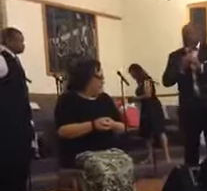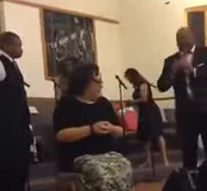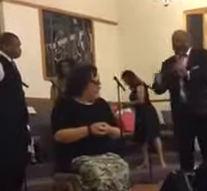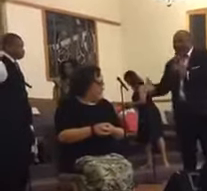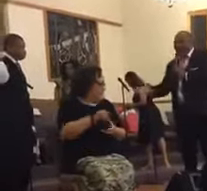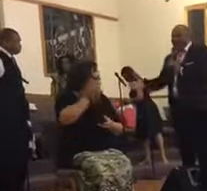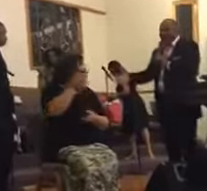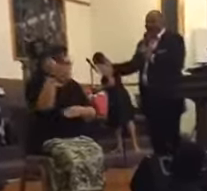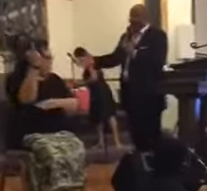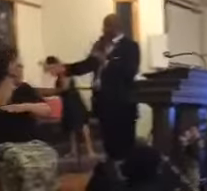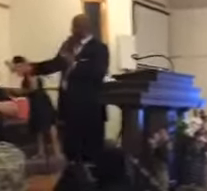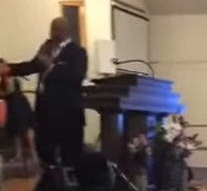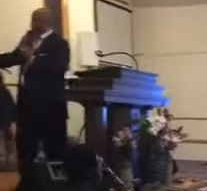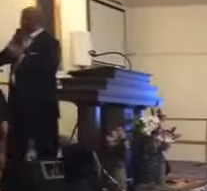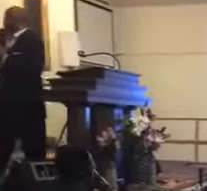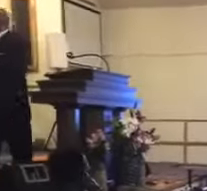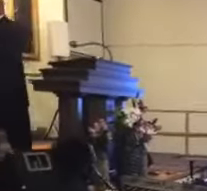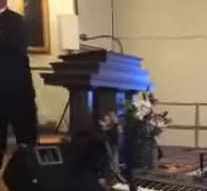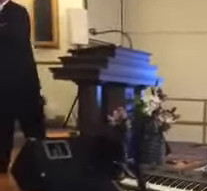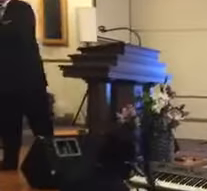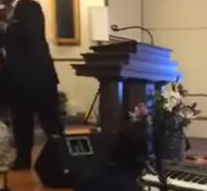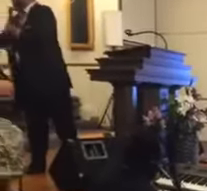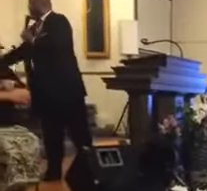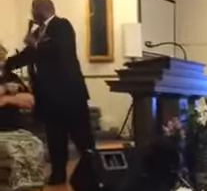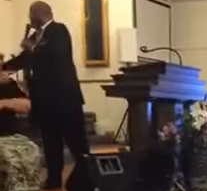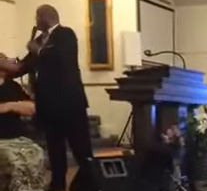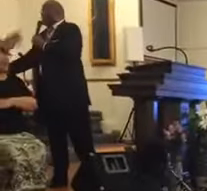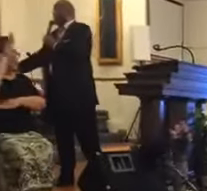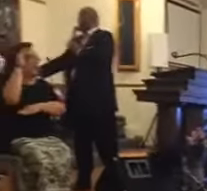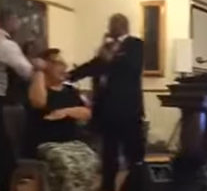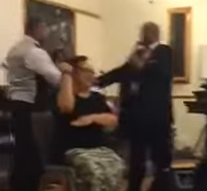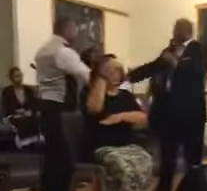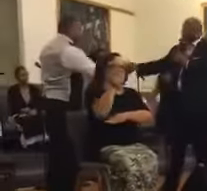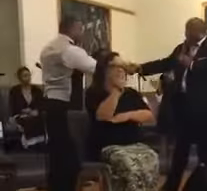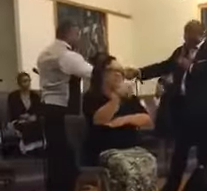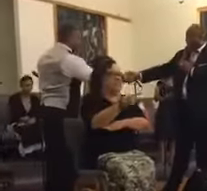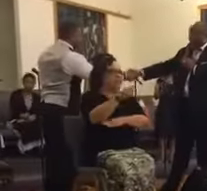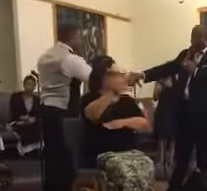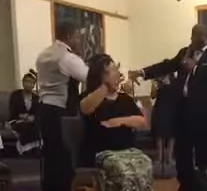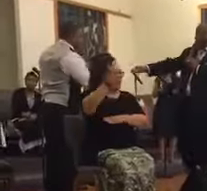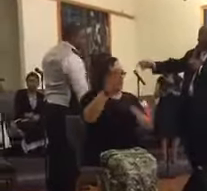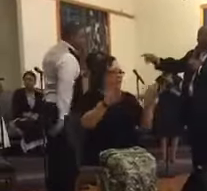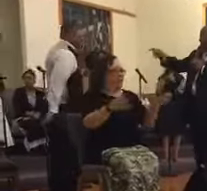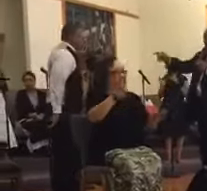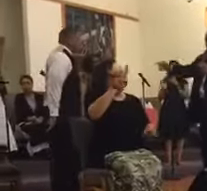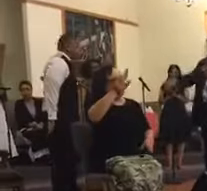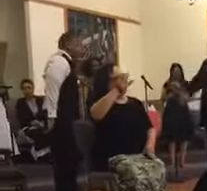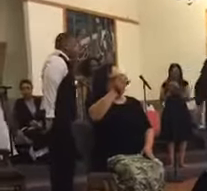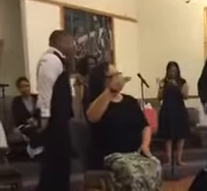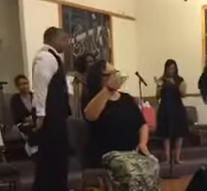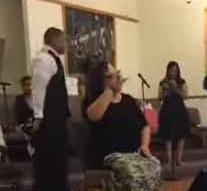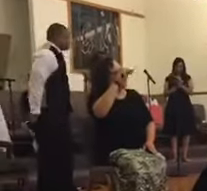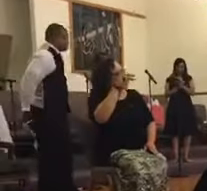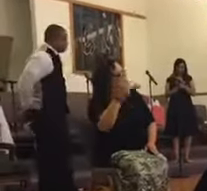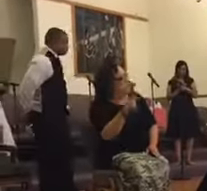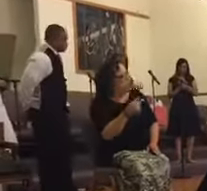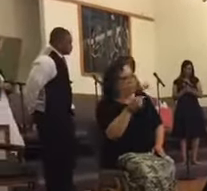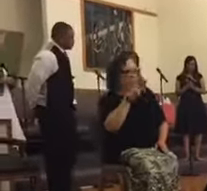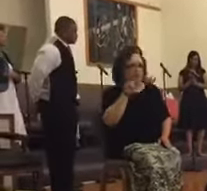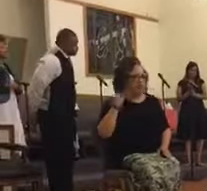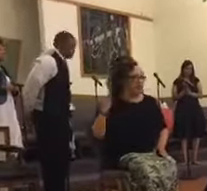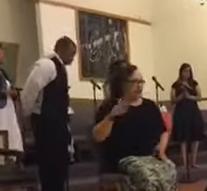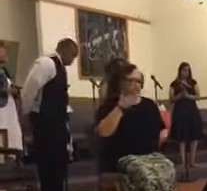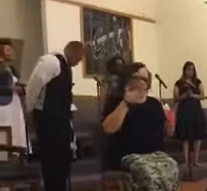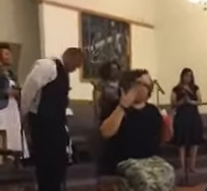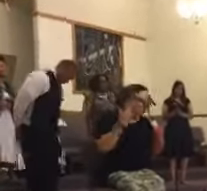destiny. One day, you're going to say, Russian brother, my good and faithful servant. Yes. Well done. Well done.